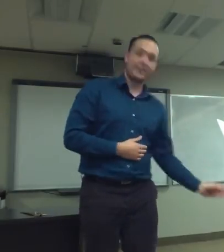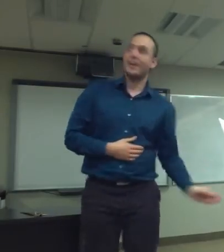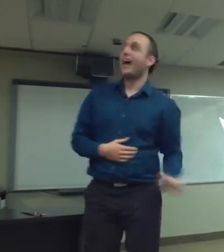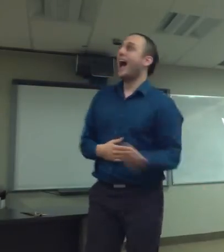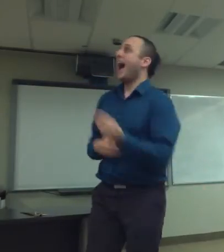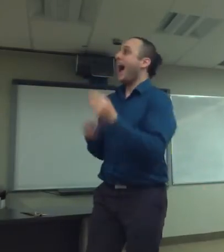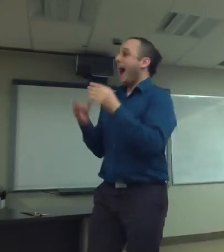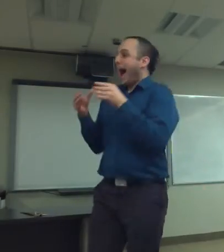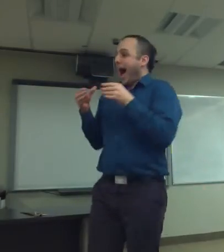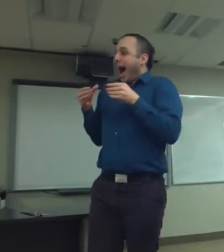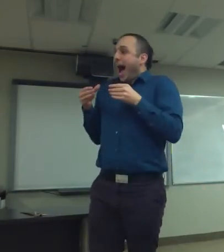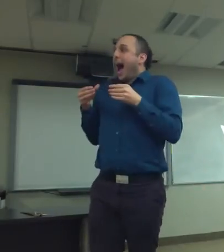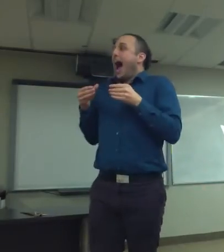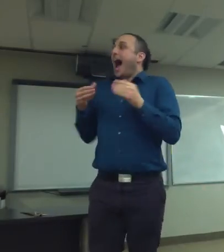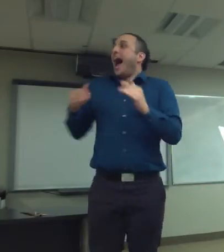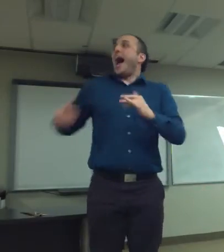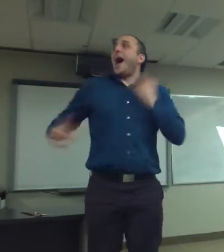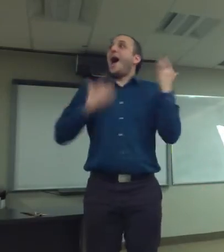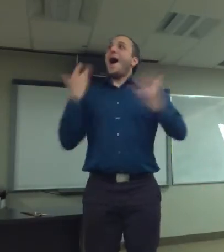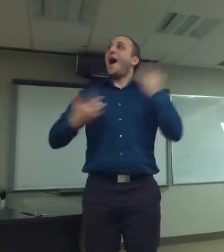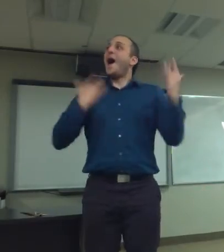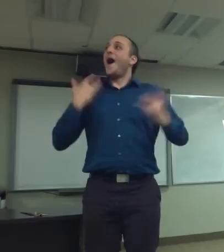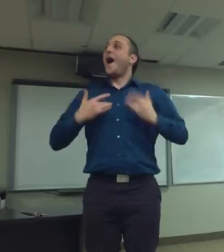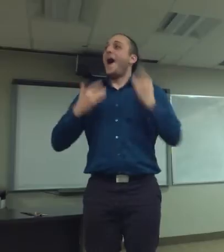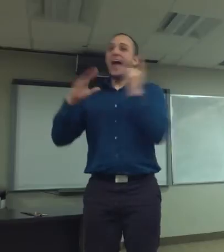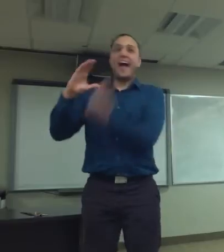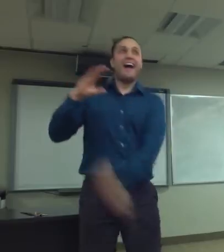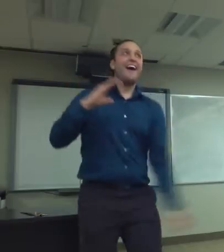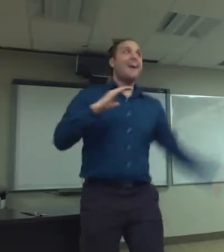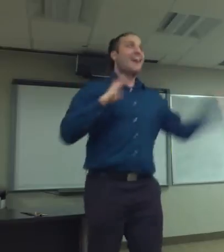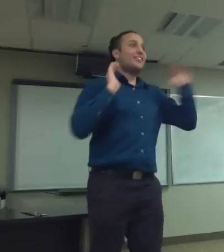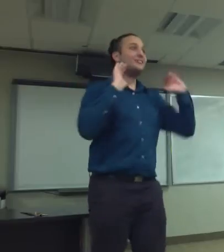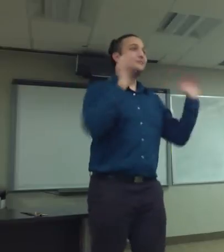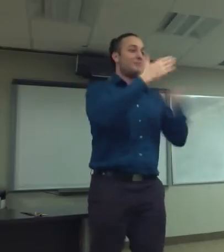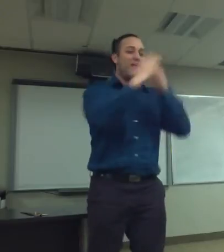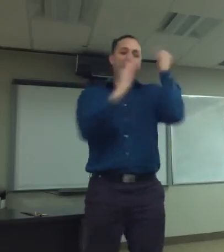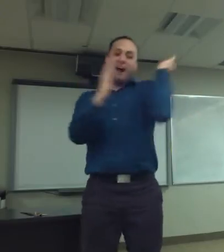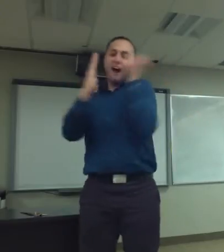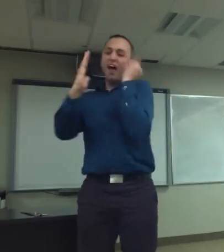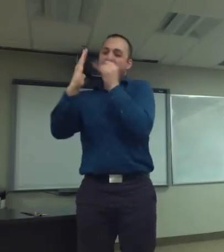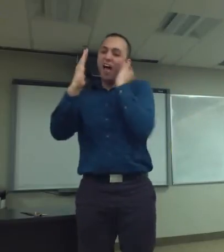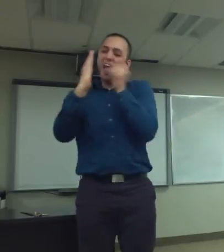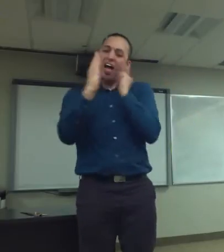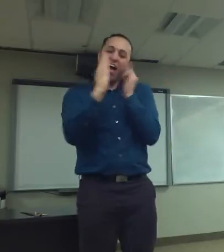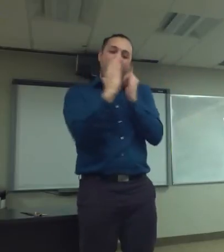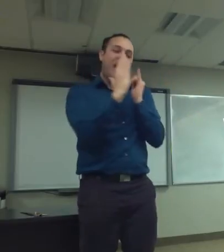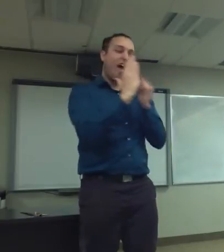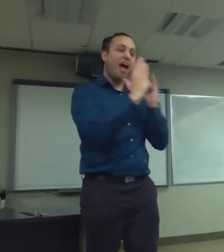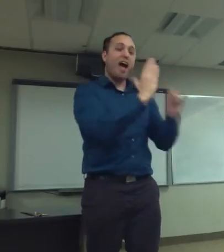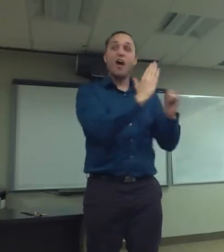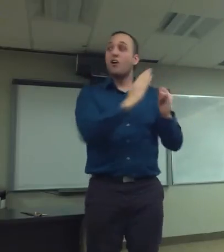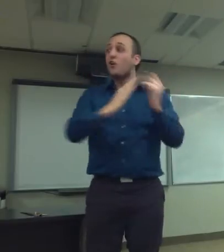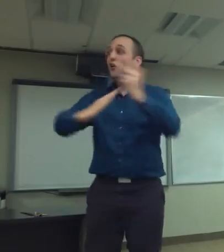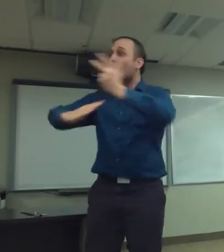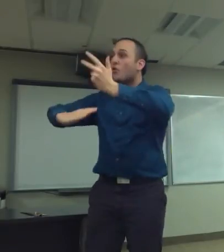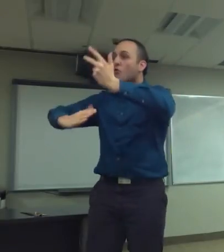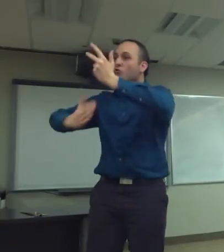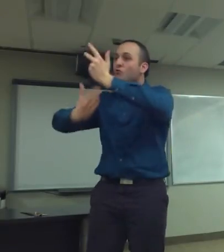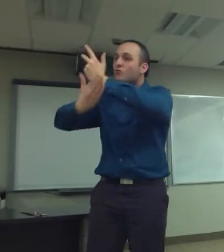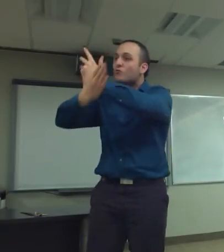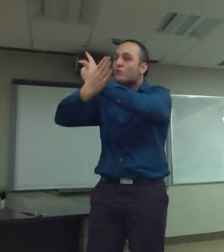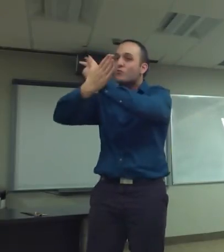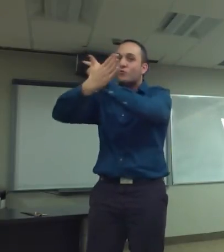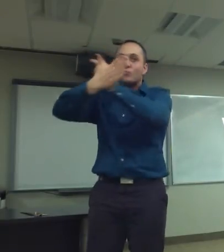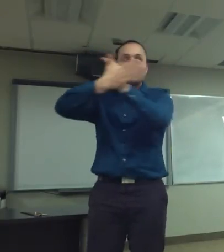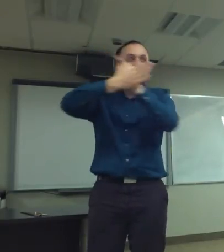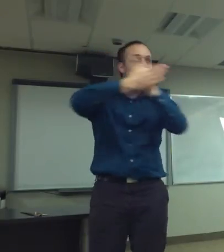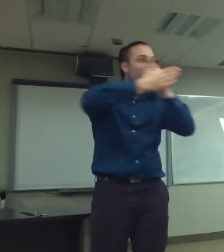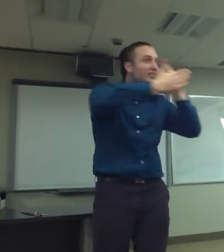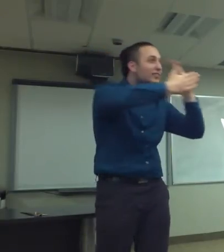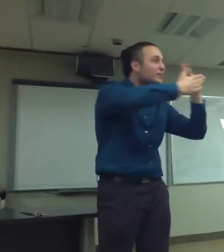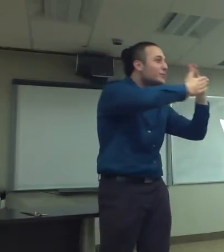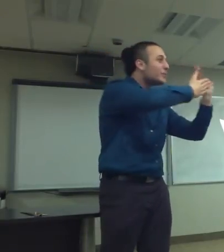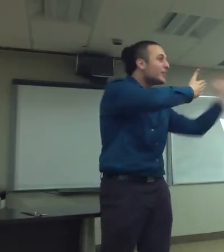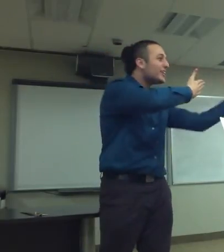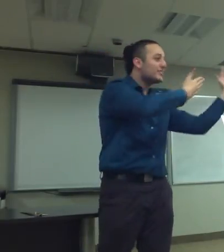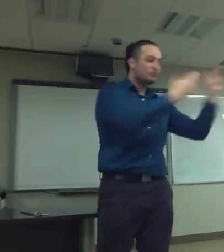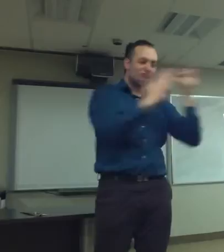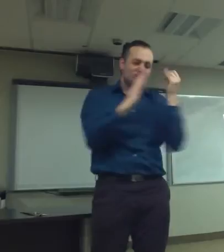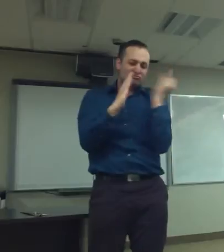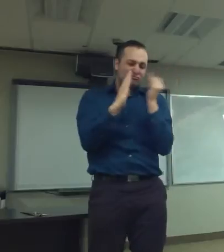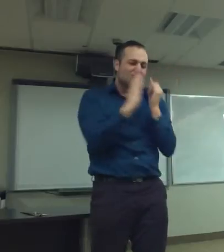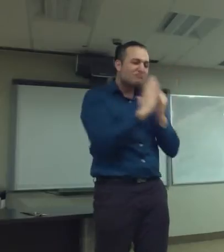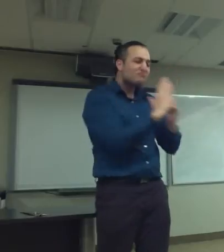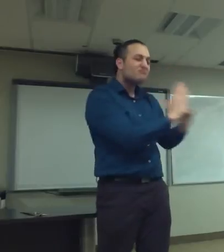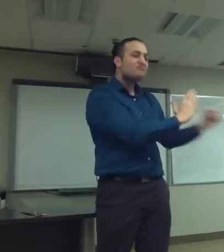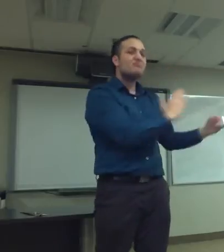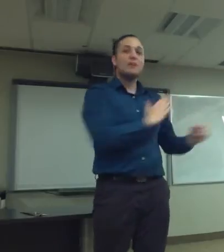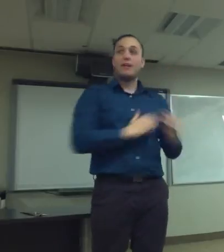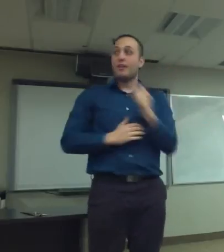markers. Bridget took them and drew pictures for 3 weeks. She drew lemons